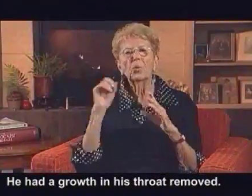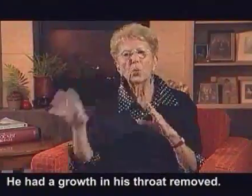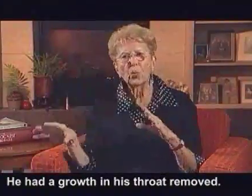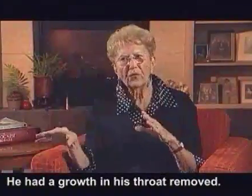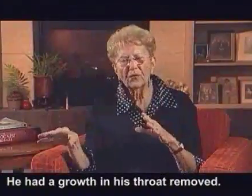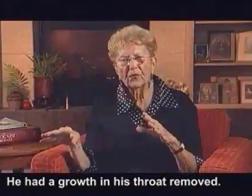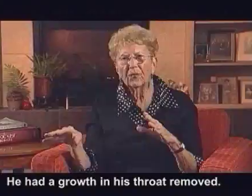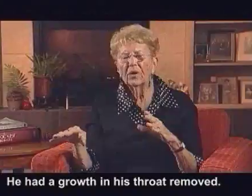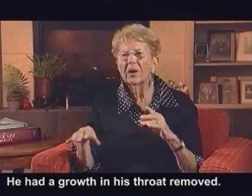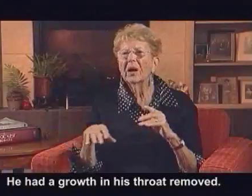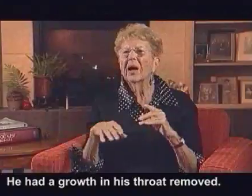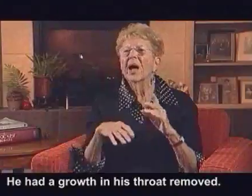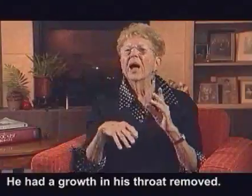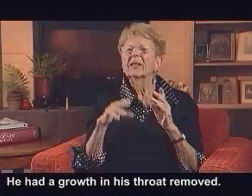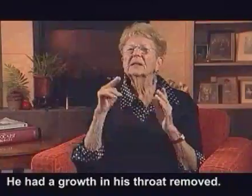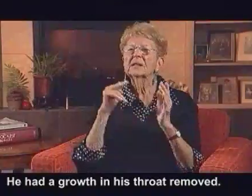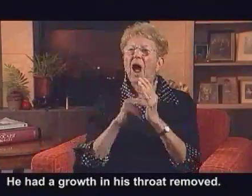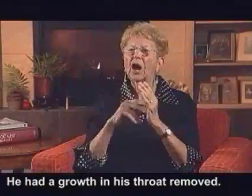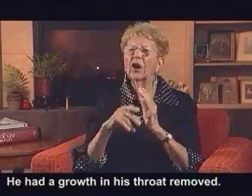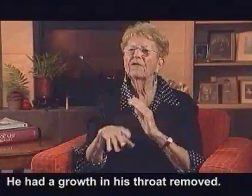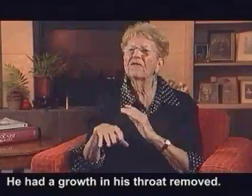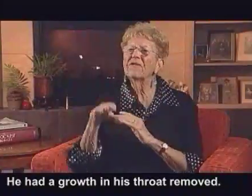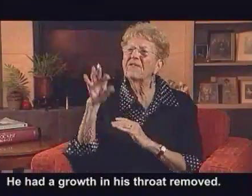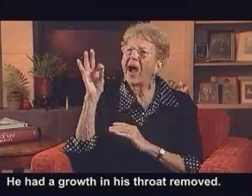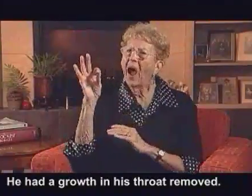He had a growth in his throat removed.